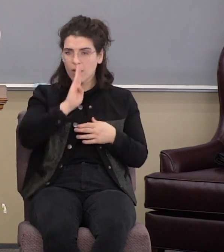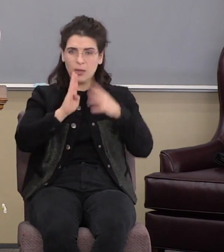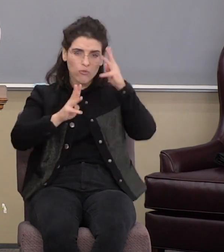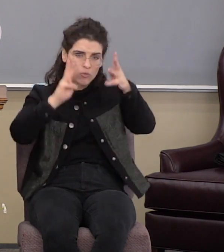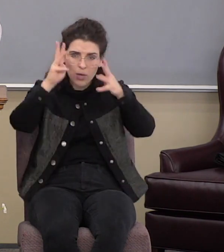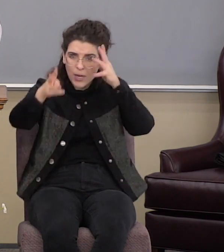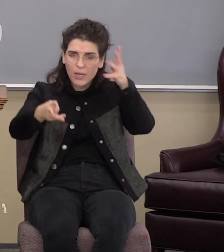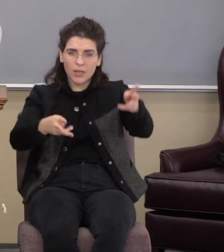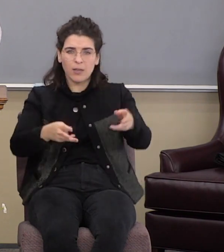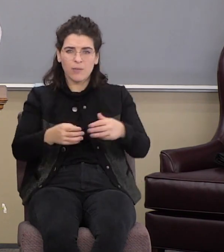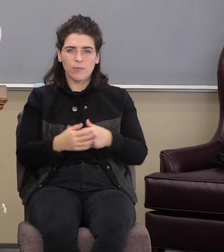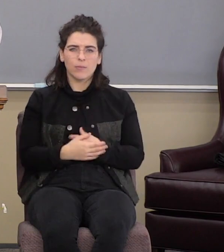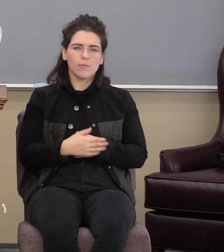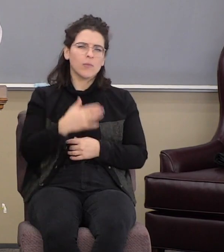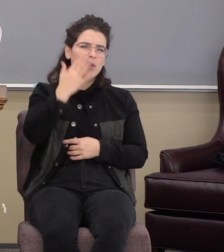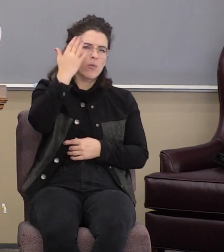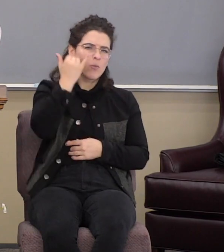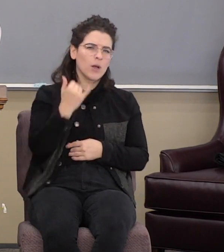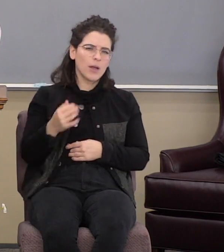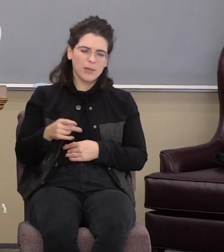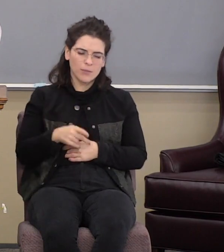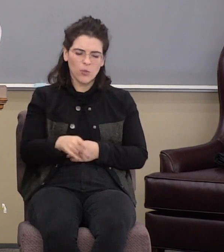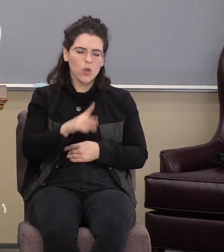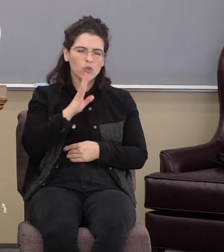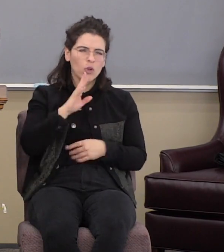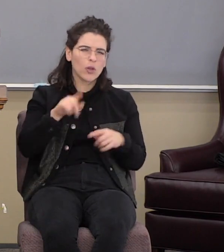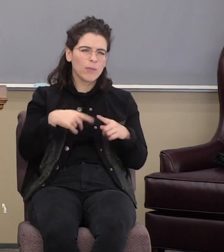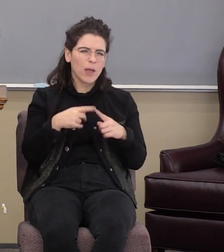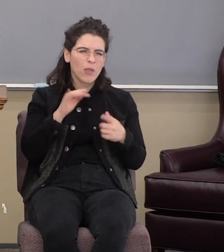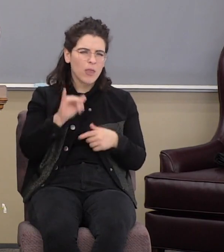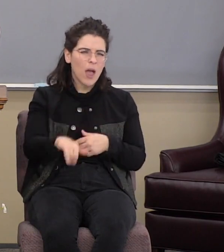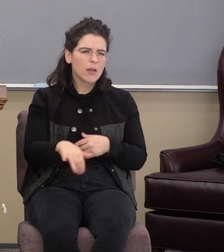Okay? Why is Paul bringing that up?